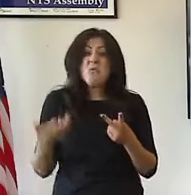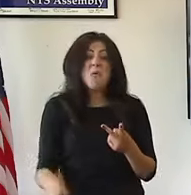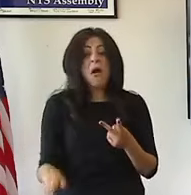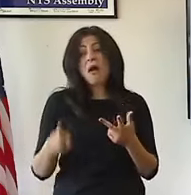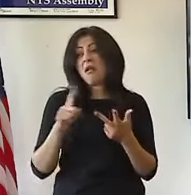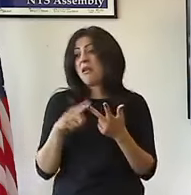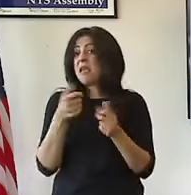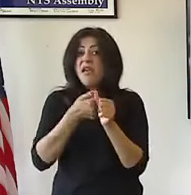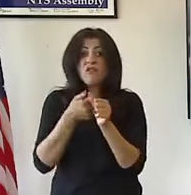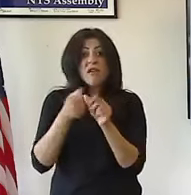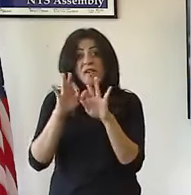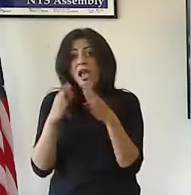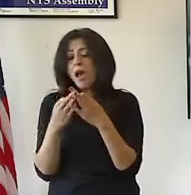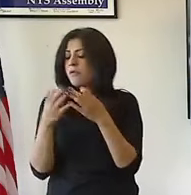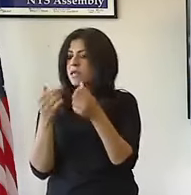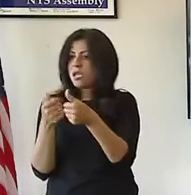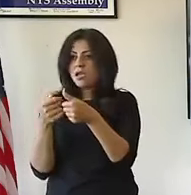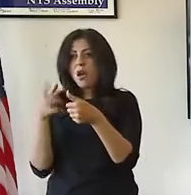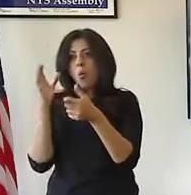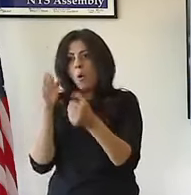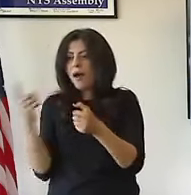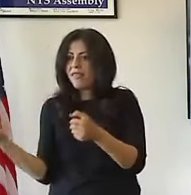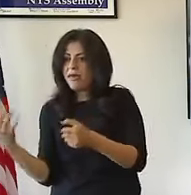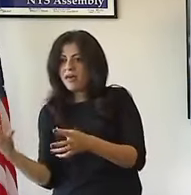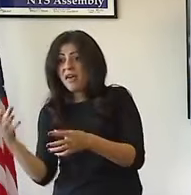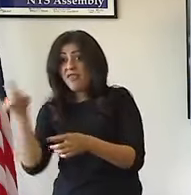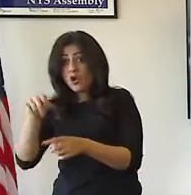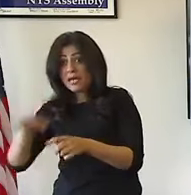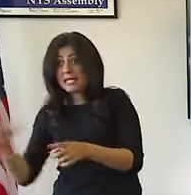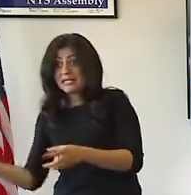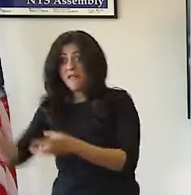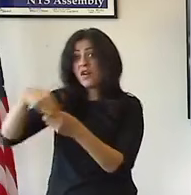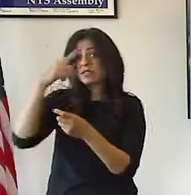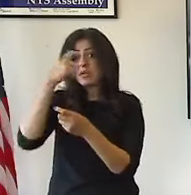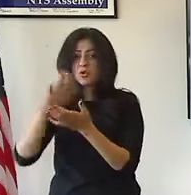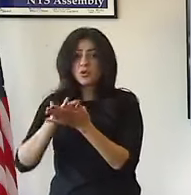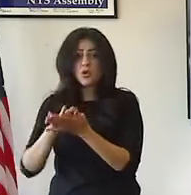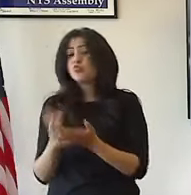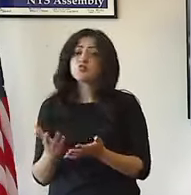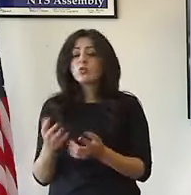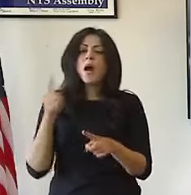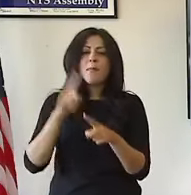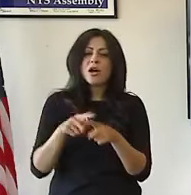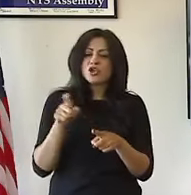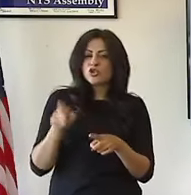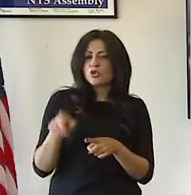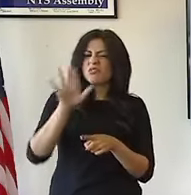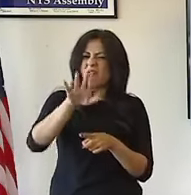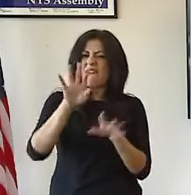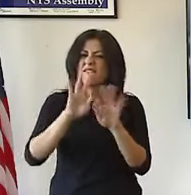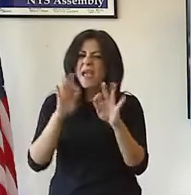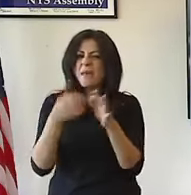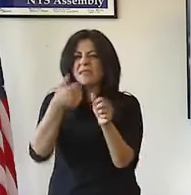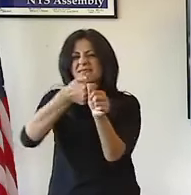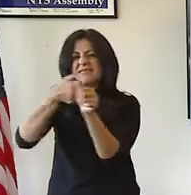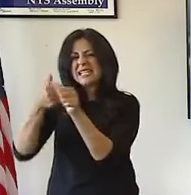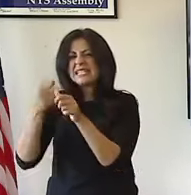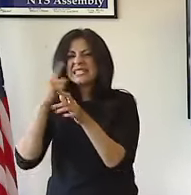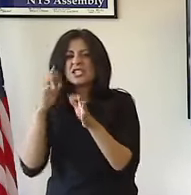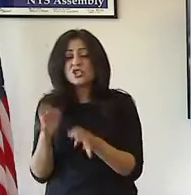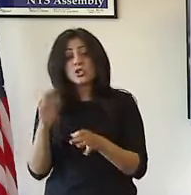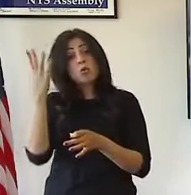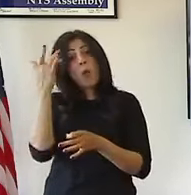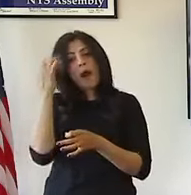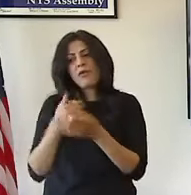every family will want to subject them to that. But that is a choice that you should be able to make because the right to that